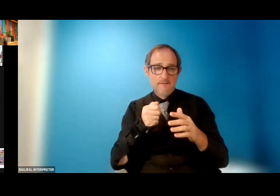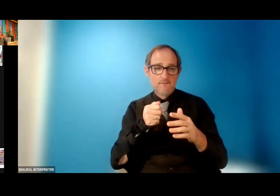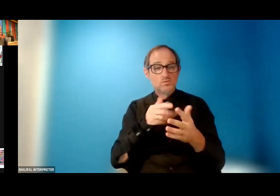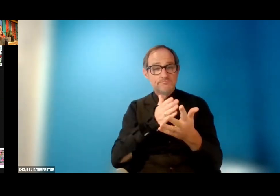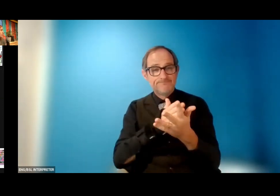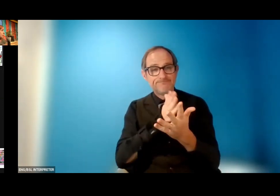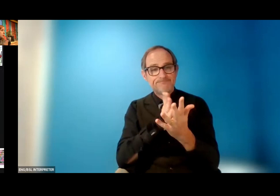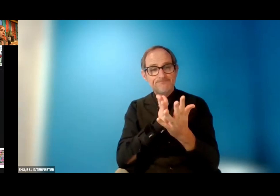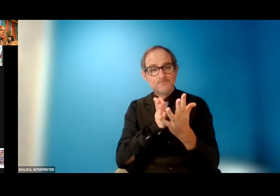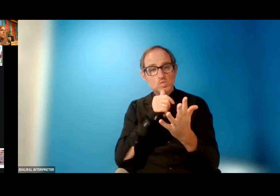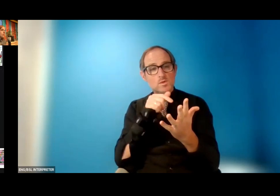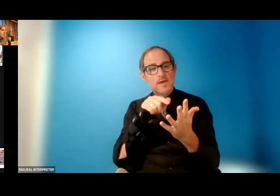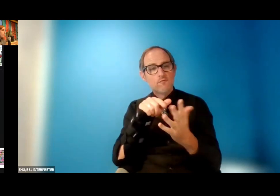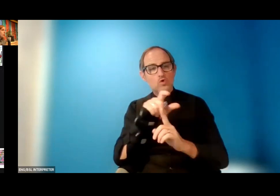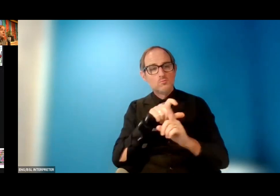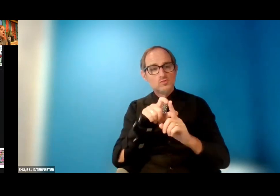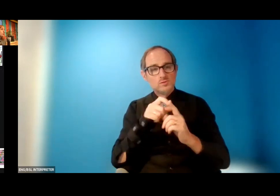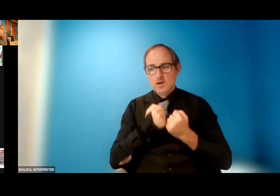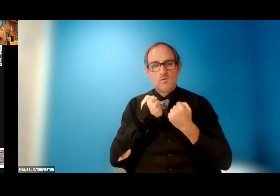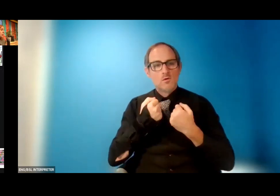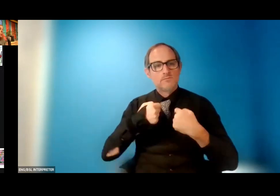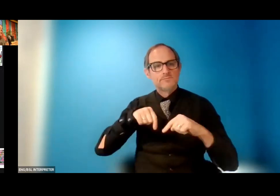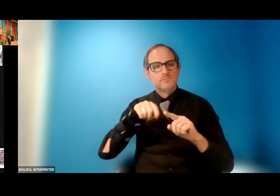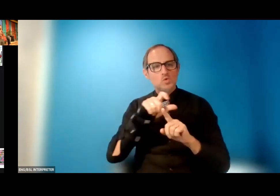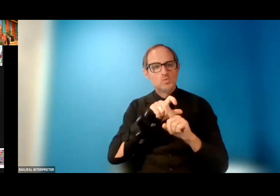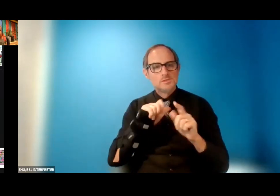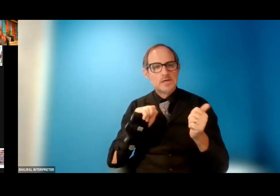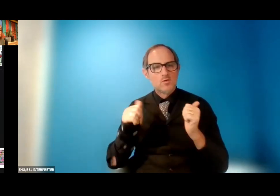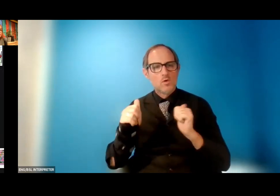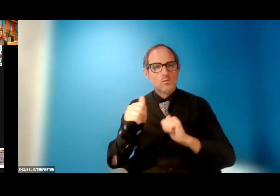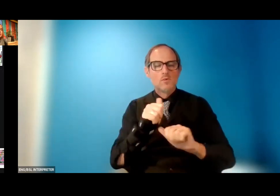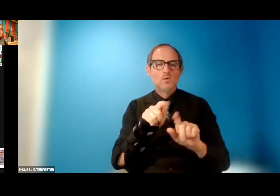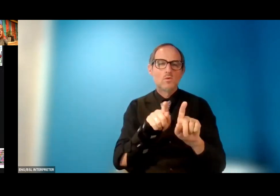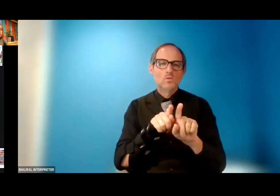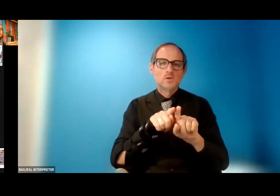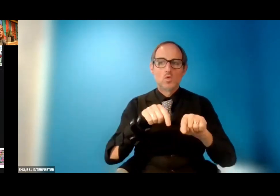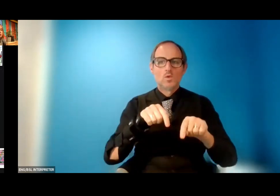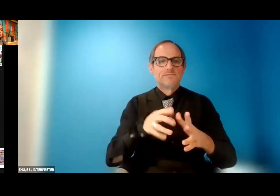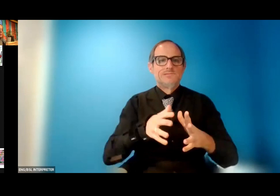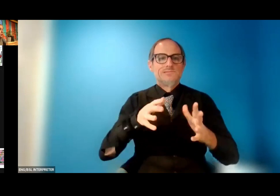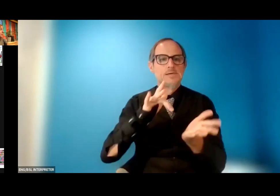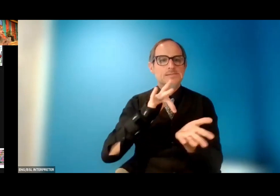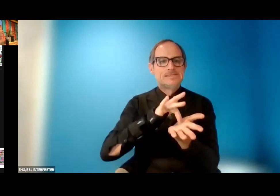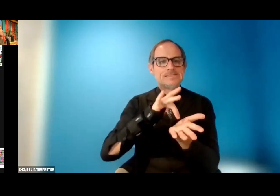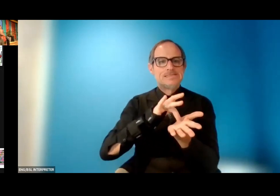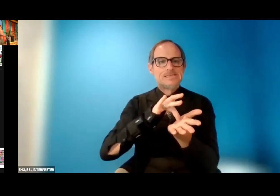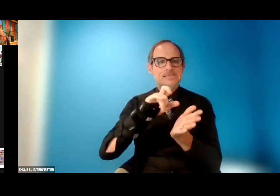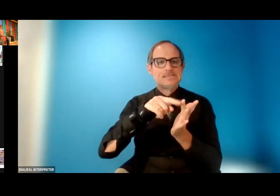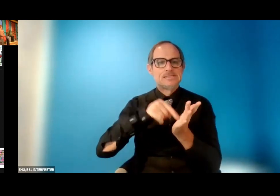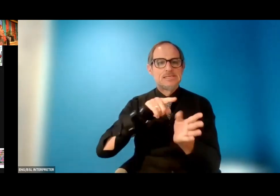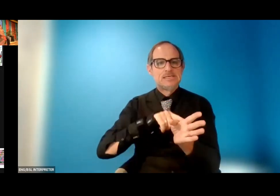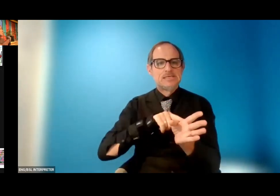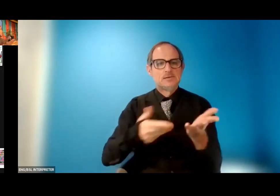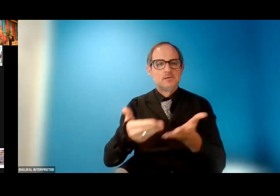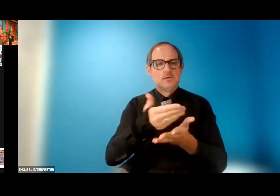in our communities, in our neighborhoods, on our street, or also at a city scale, holding these conversations. And this is